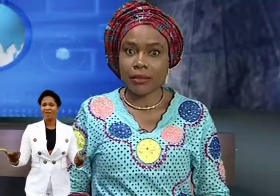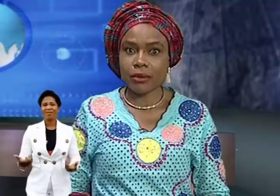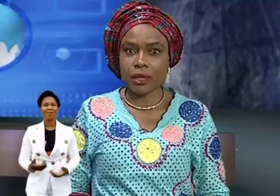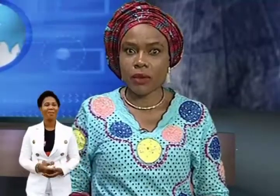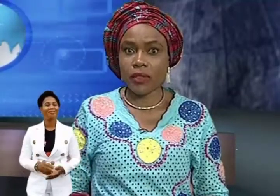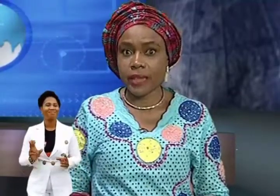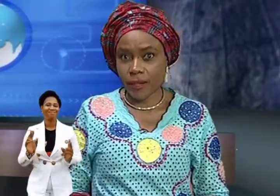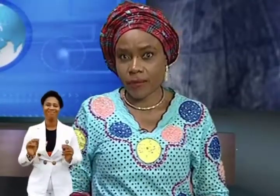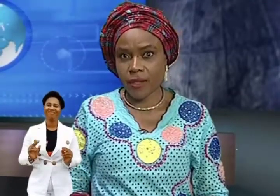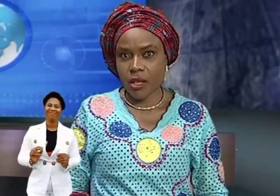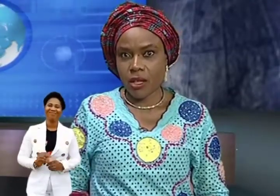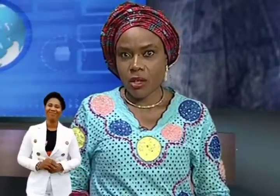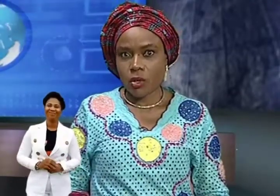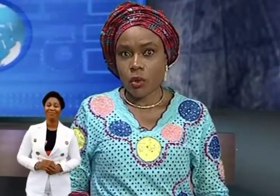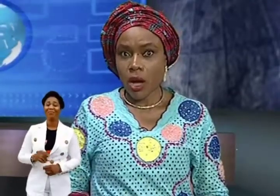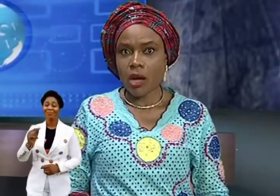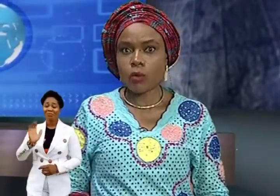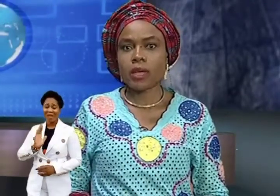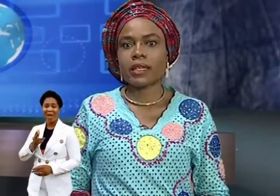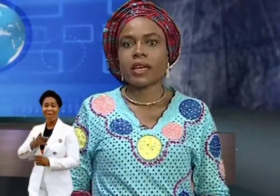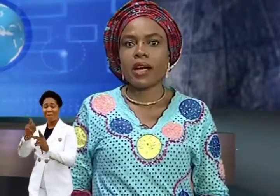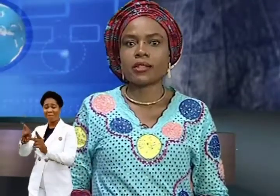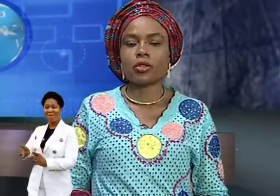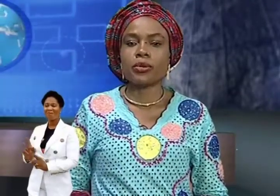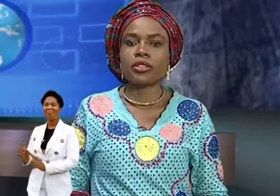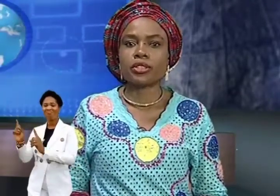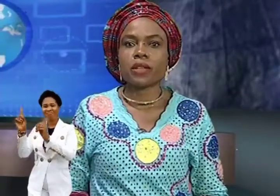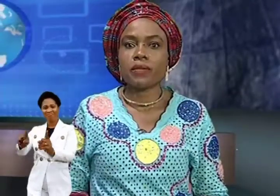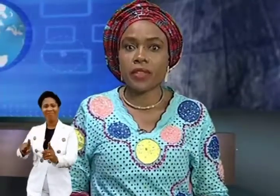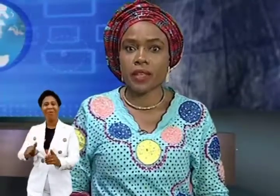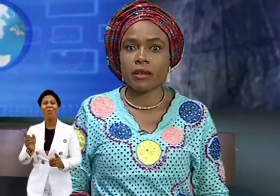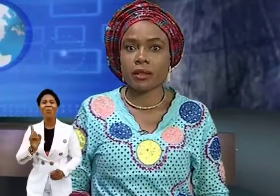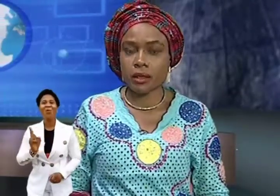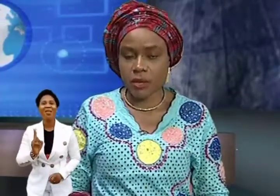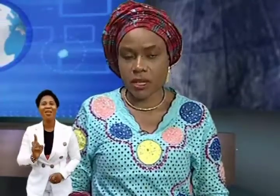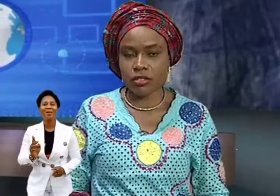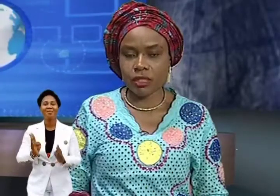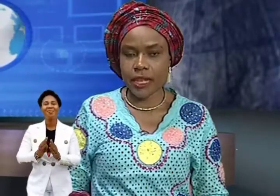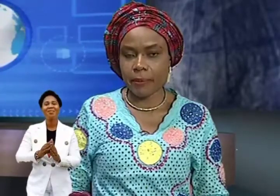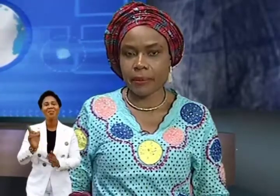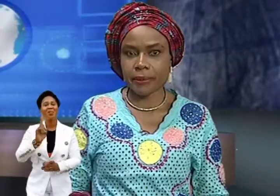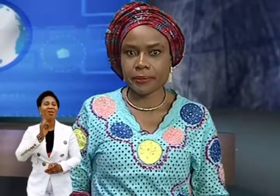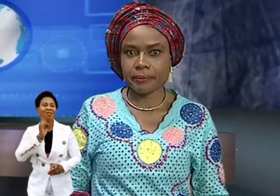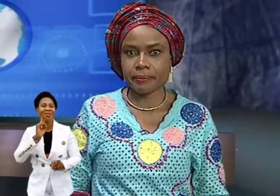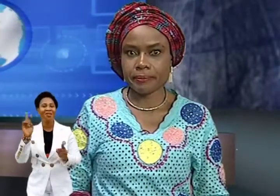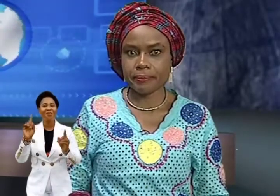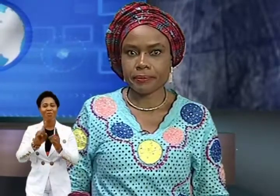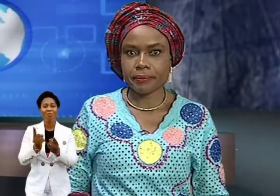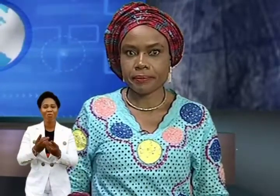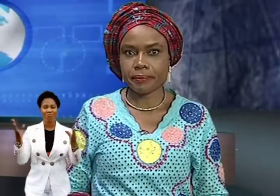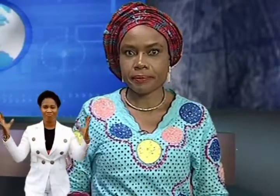at a gathering of the deaf who are working hard to bridge the communication gap.